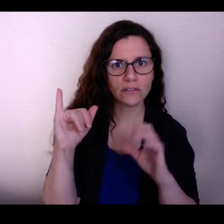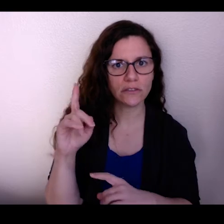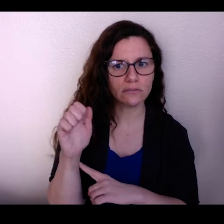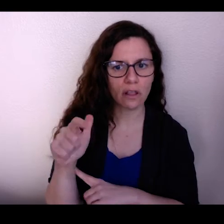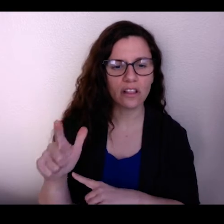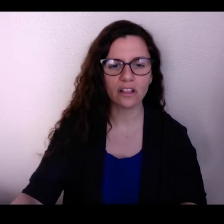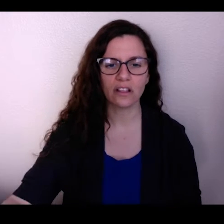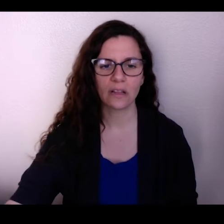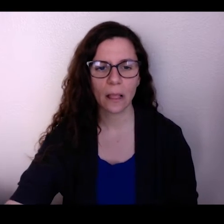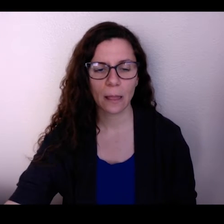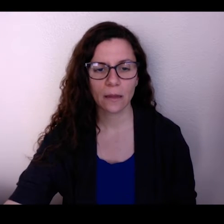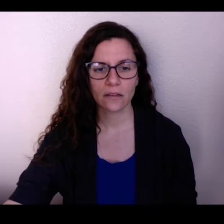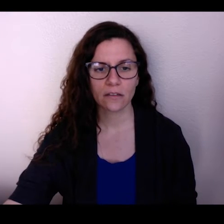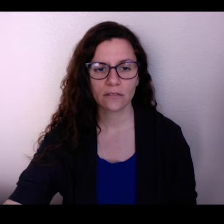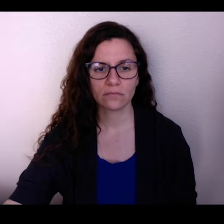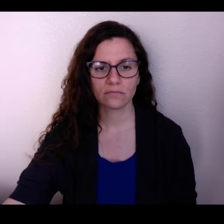which is ideal.